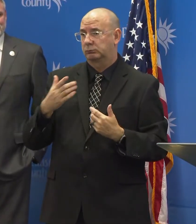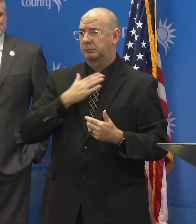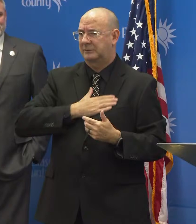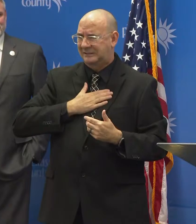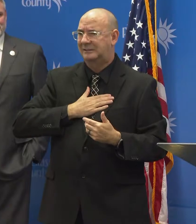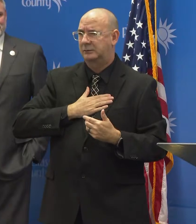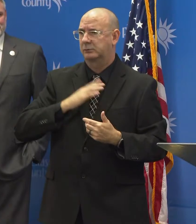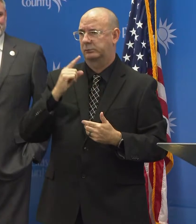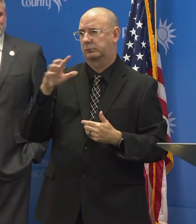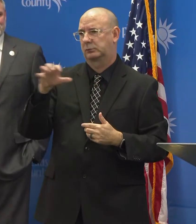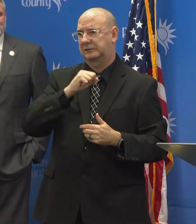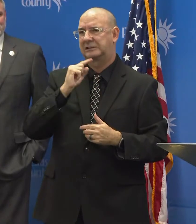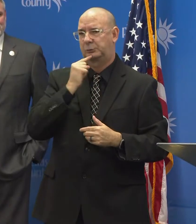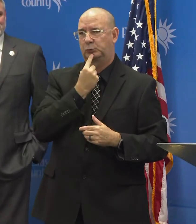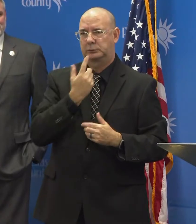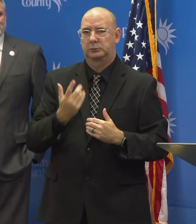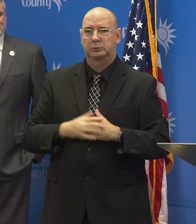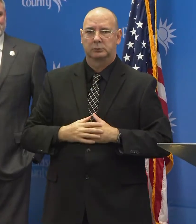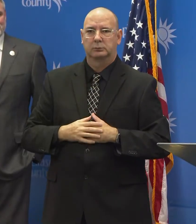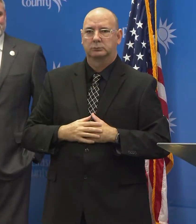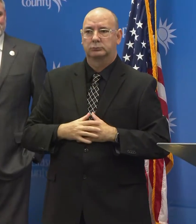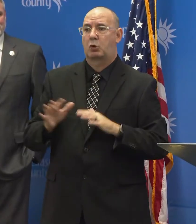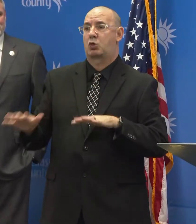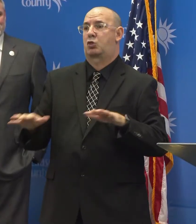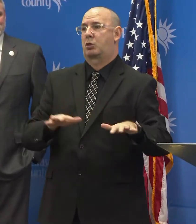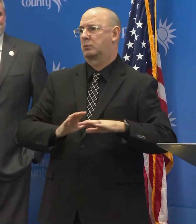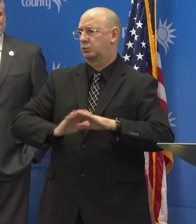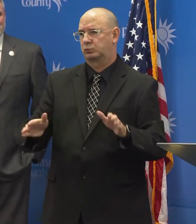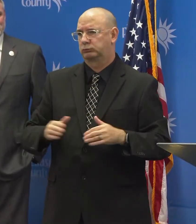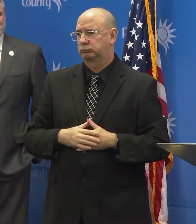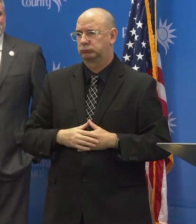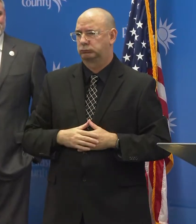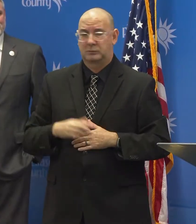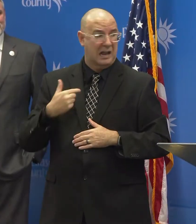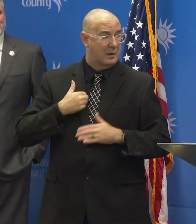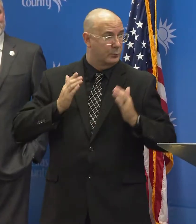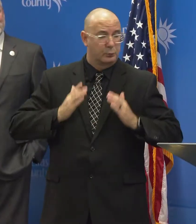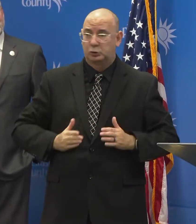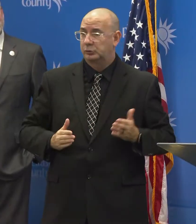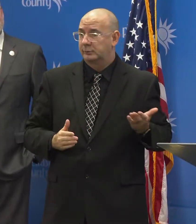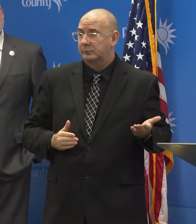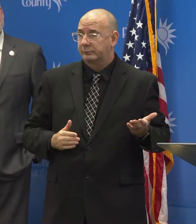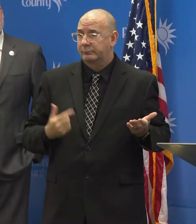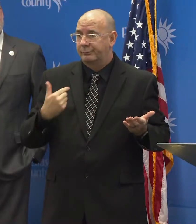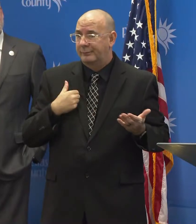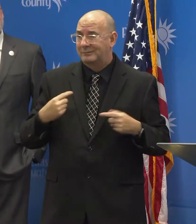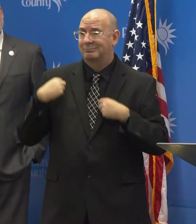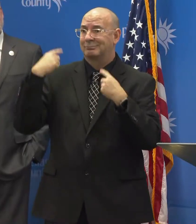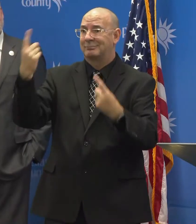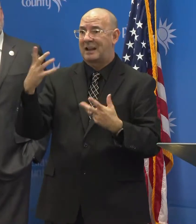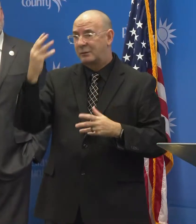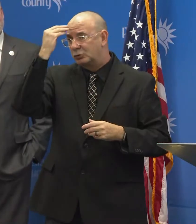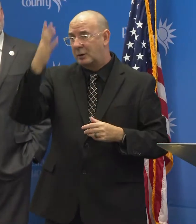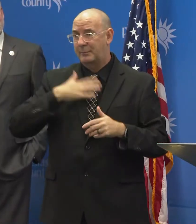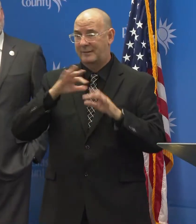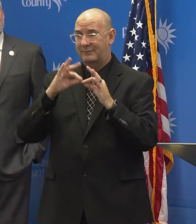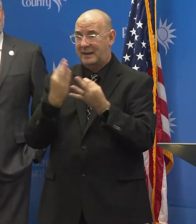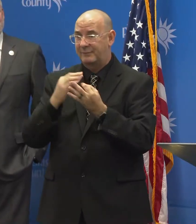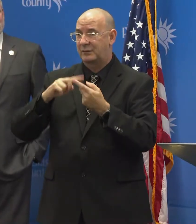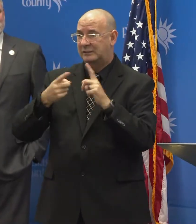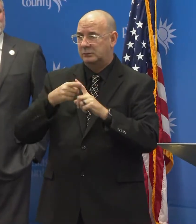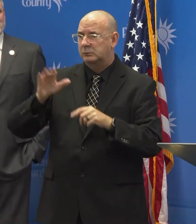seriously. As someone who has already had discussions with my family and friends to pay attention to